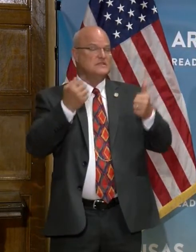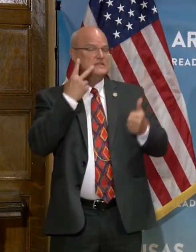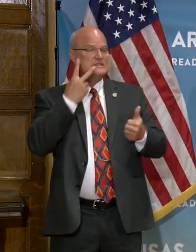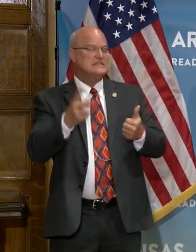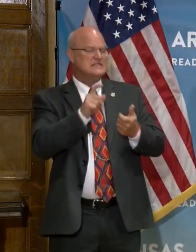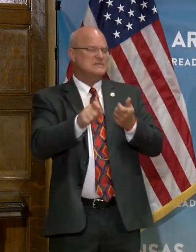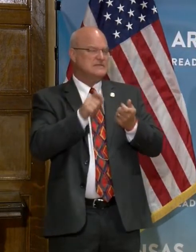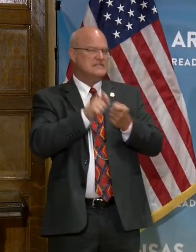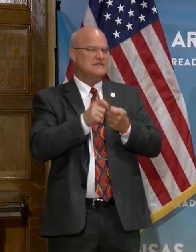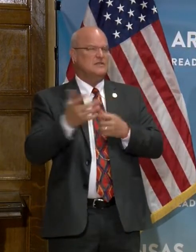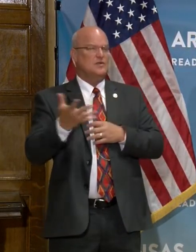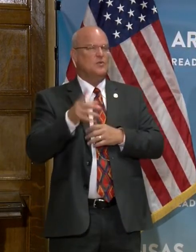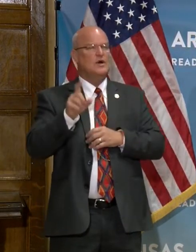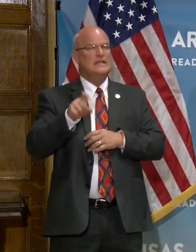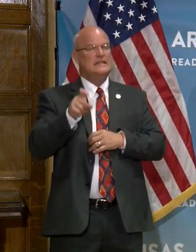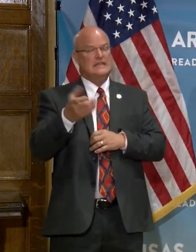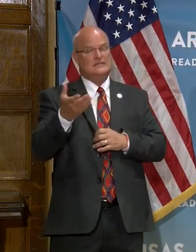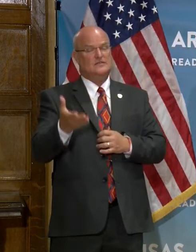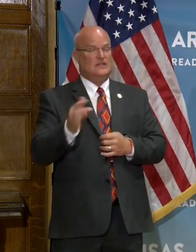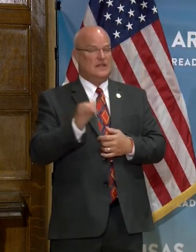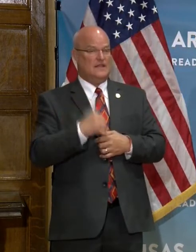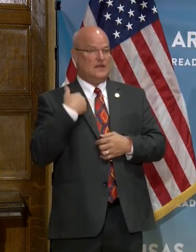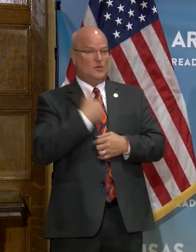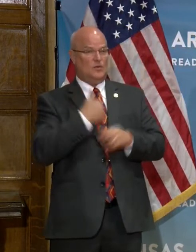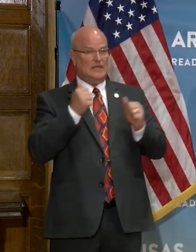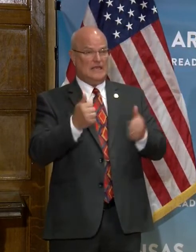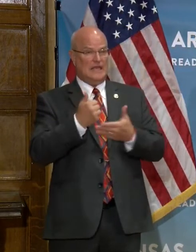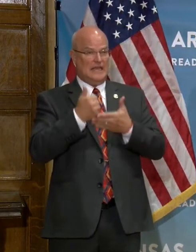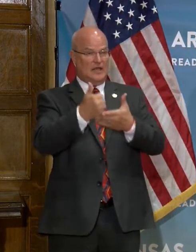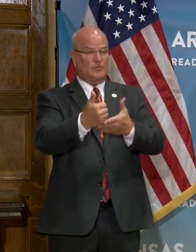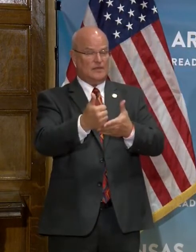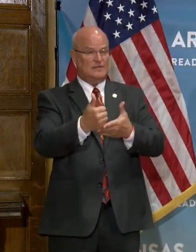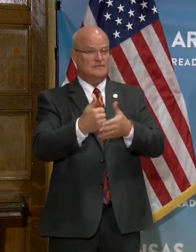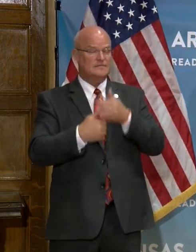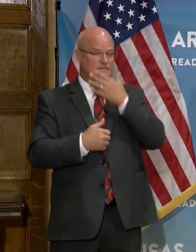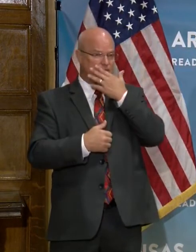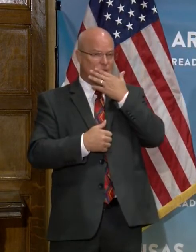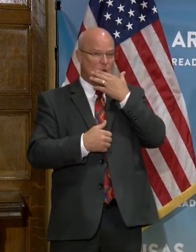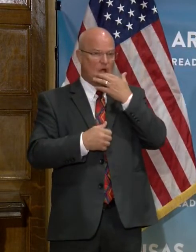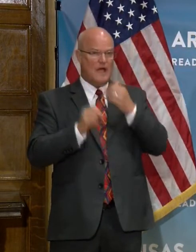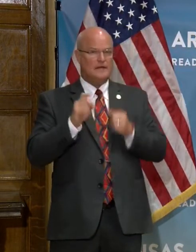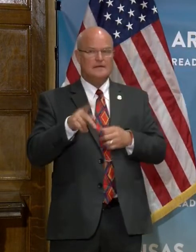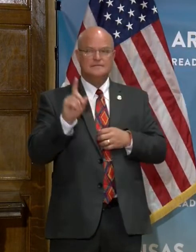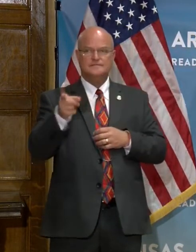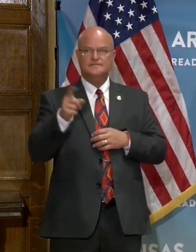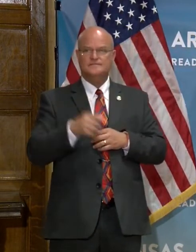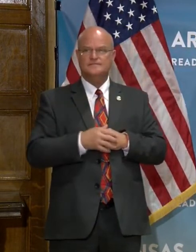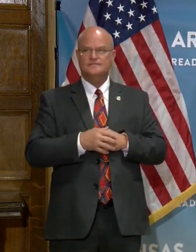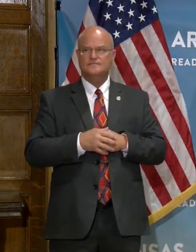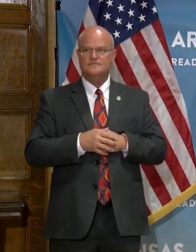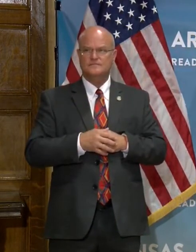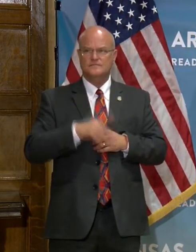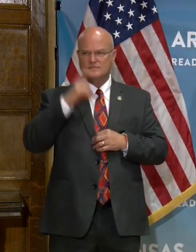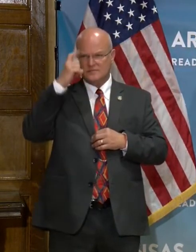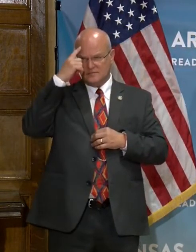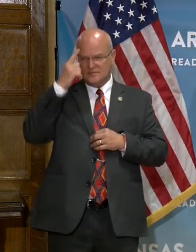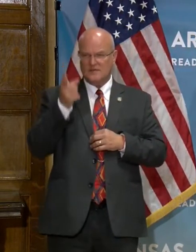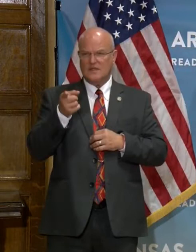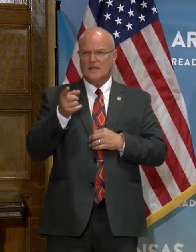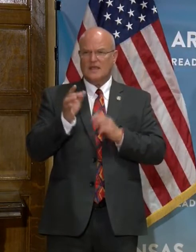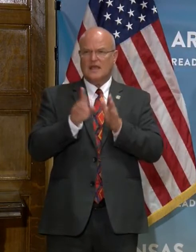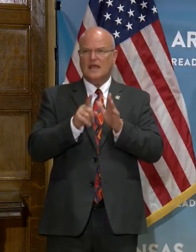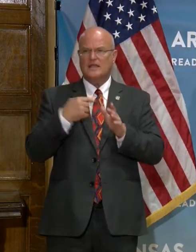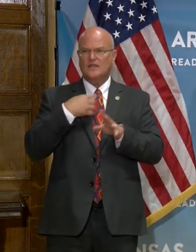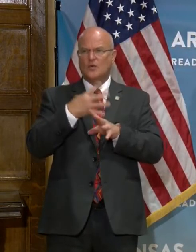see specifically what needs are there that we can help with. All right. Yes, ma'am. Governor, as